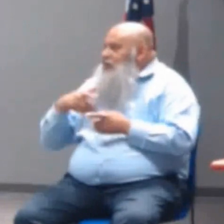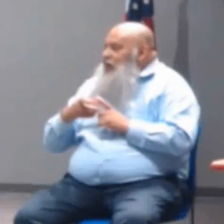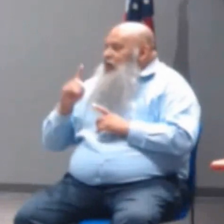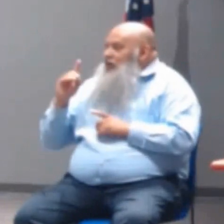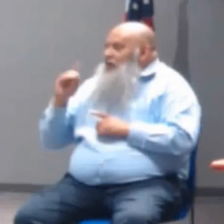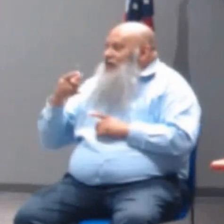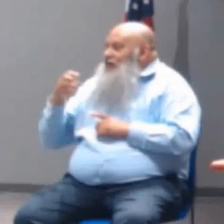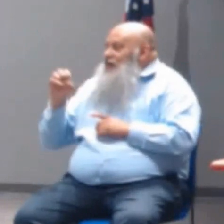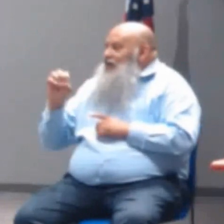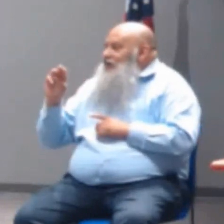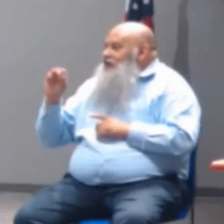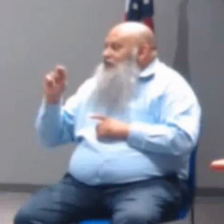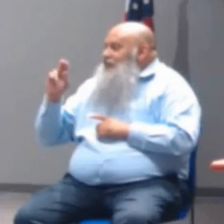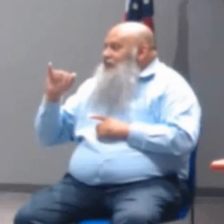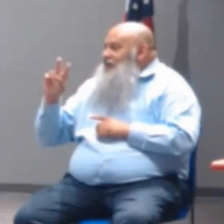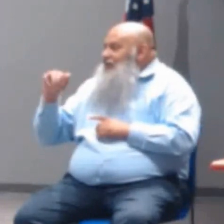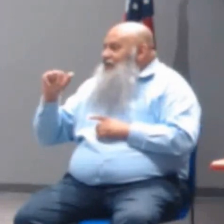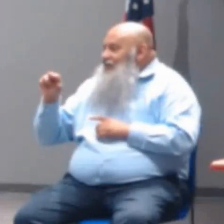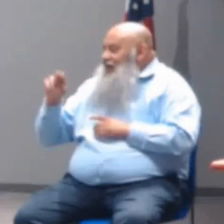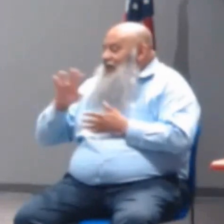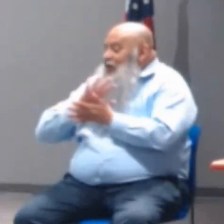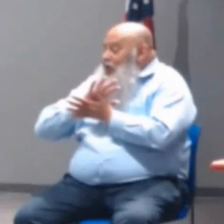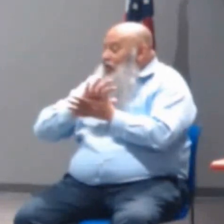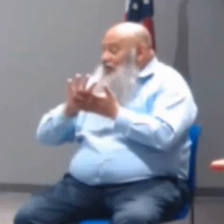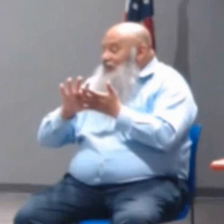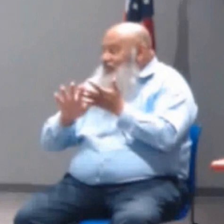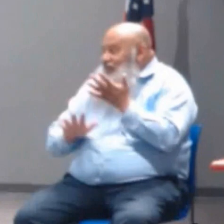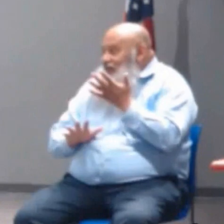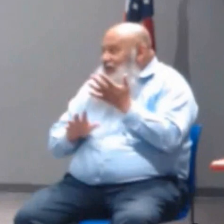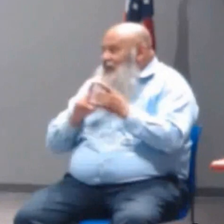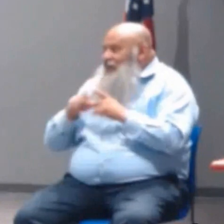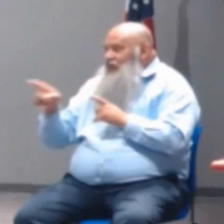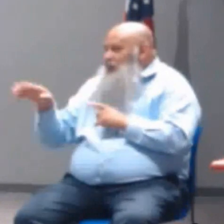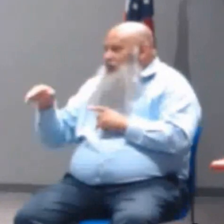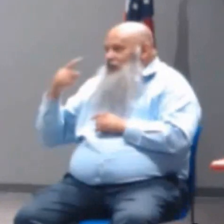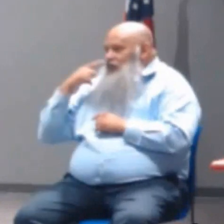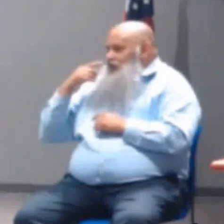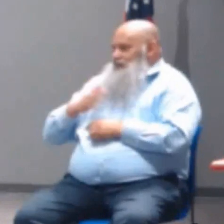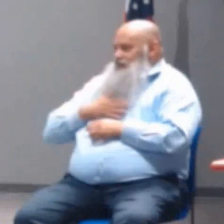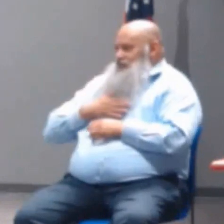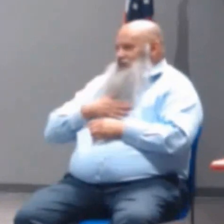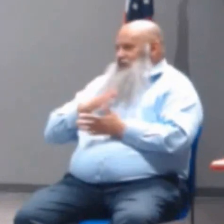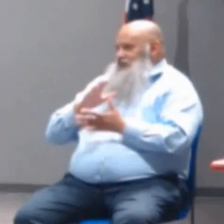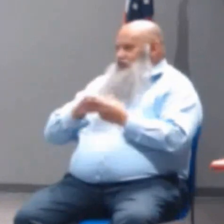and all that kind of stuff. But you haven't heard my story yet.